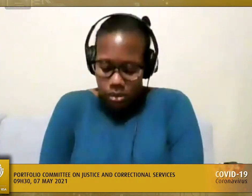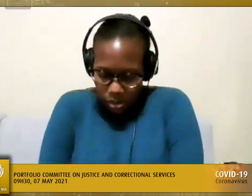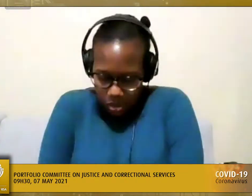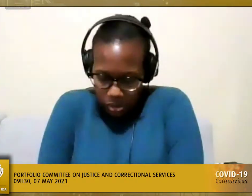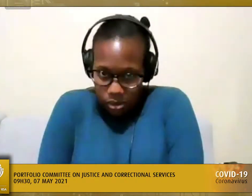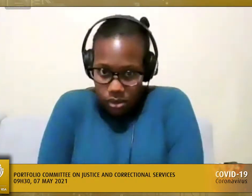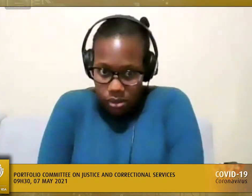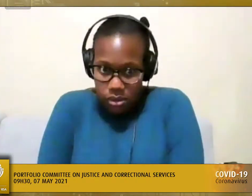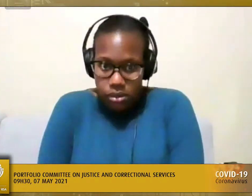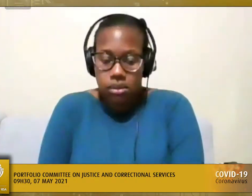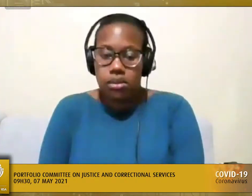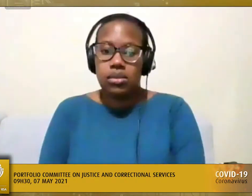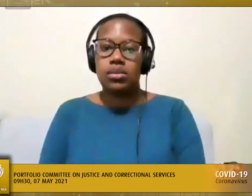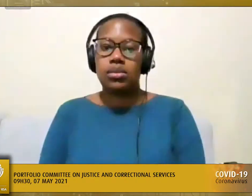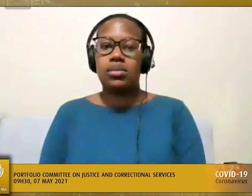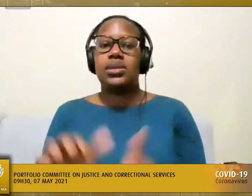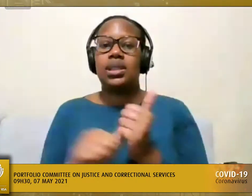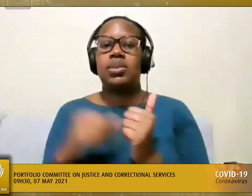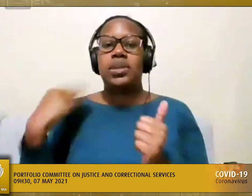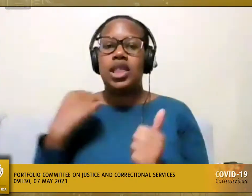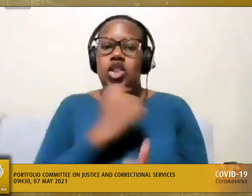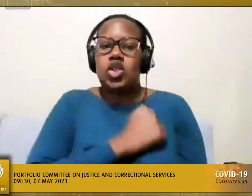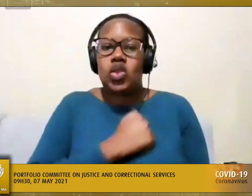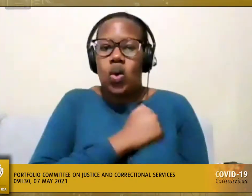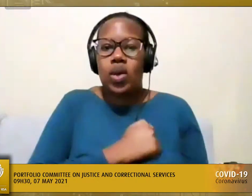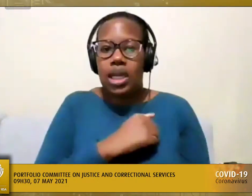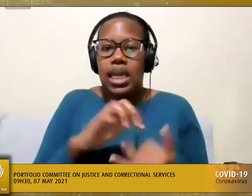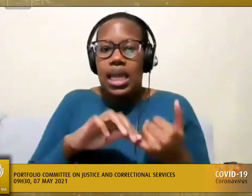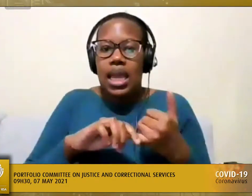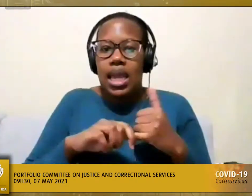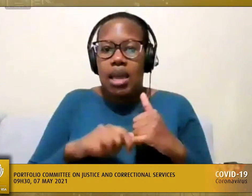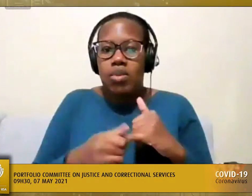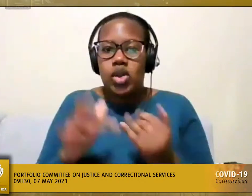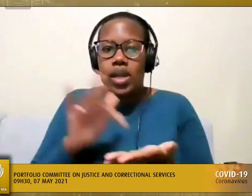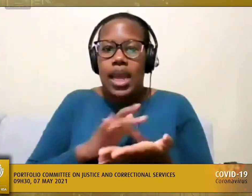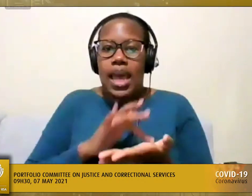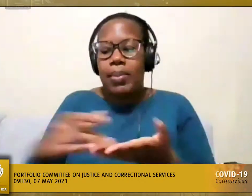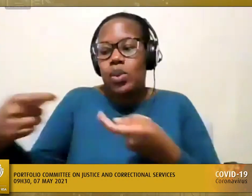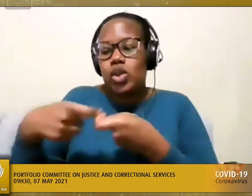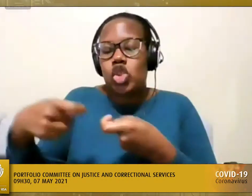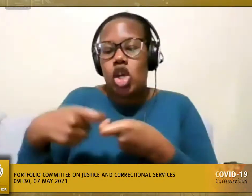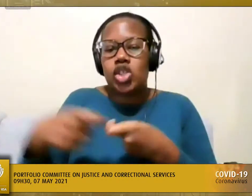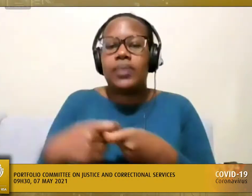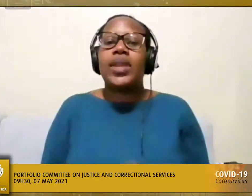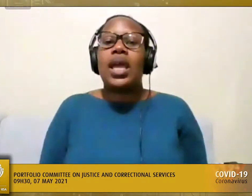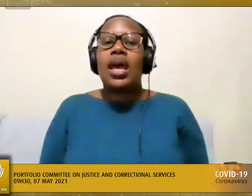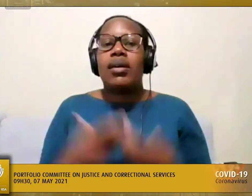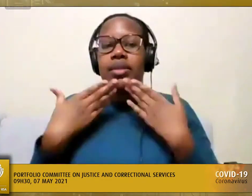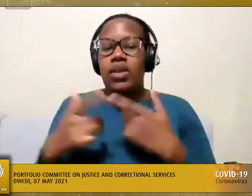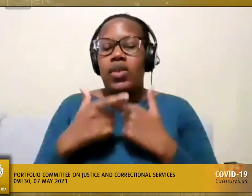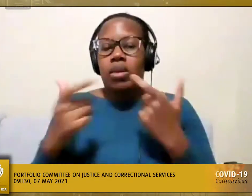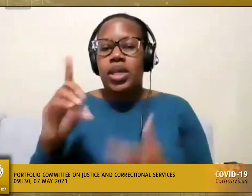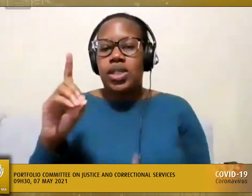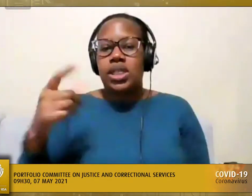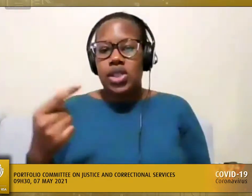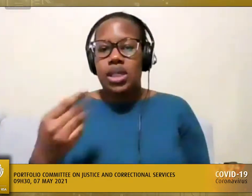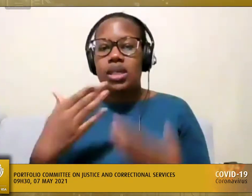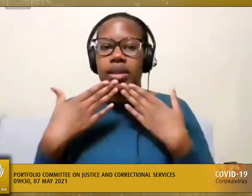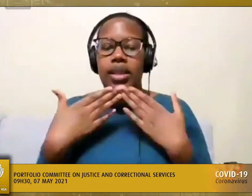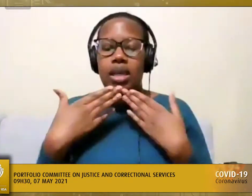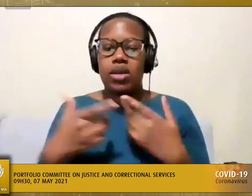sorry uh just trying to get the the the iPad was charging uh thanks very much DG and and thanks very